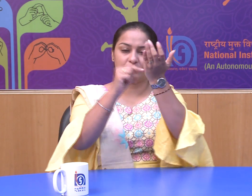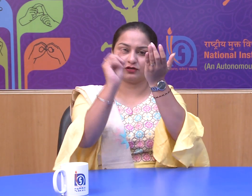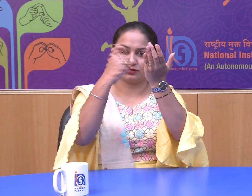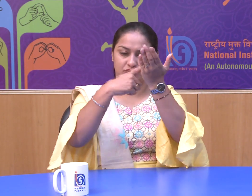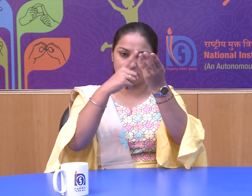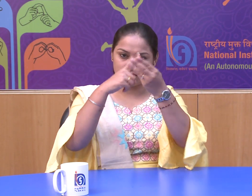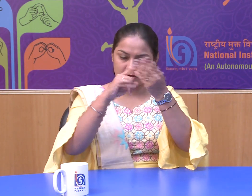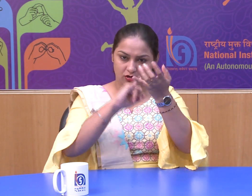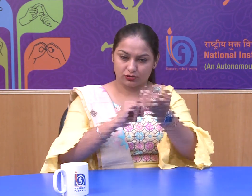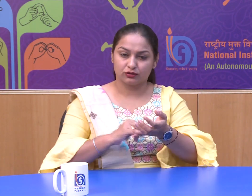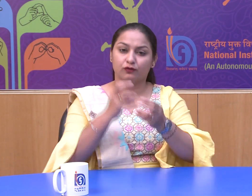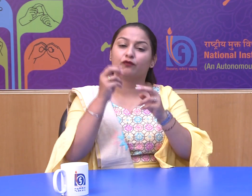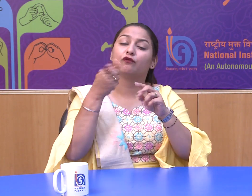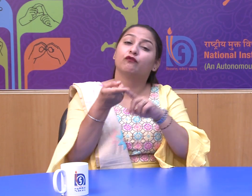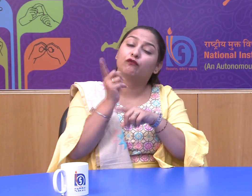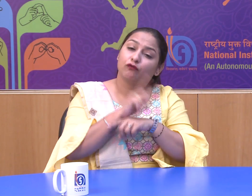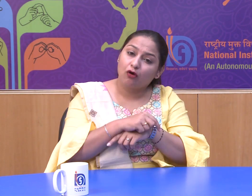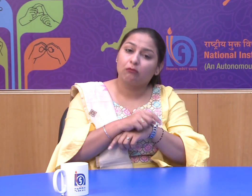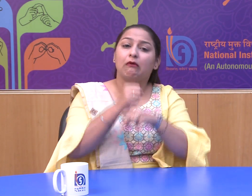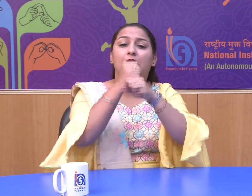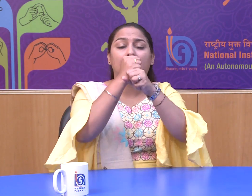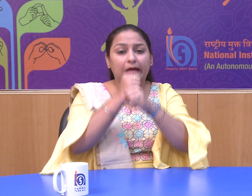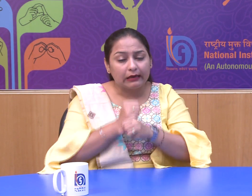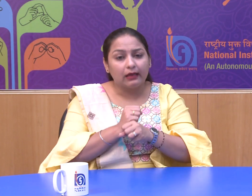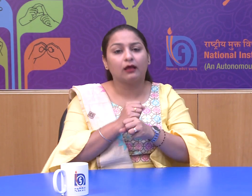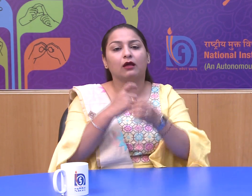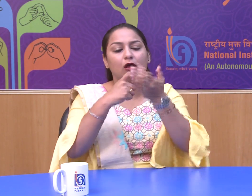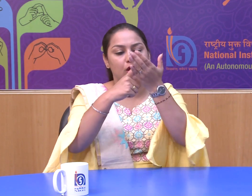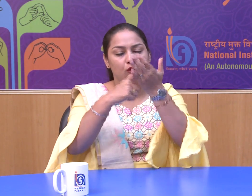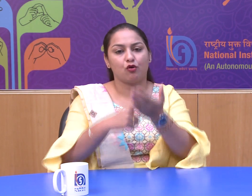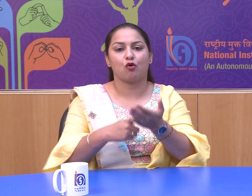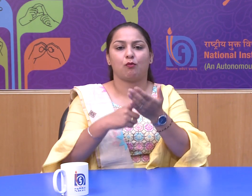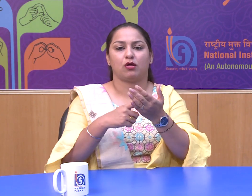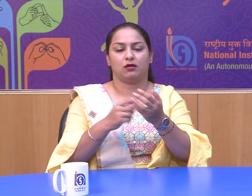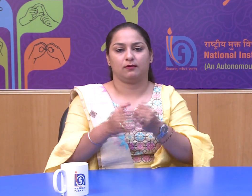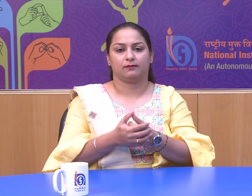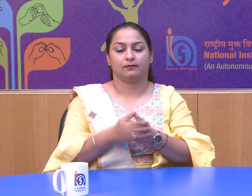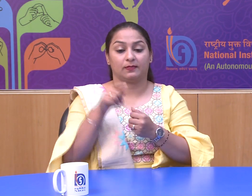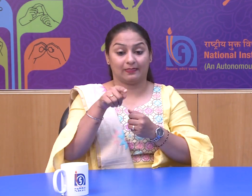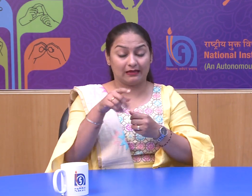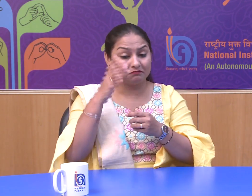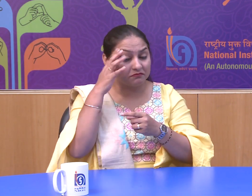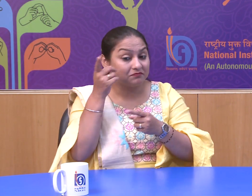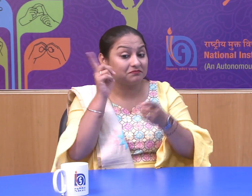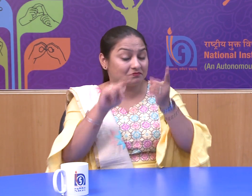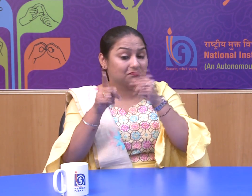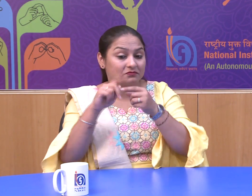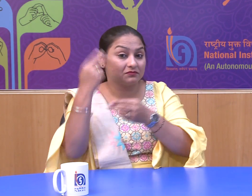Greek and Roman art forms. This assimilation of artistic